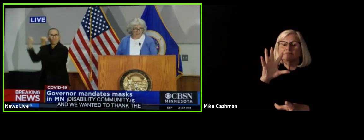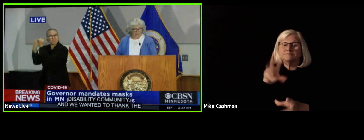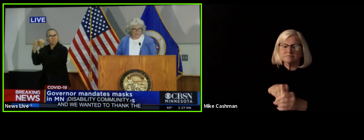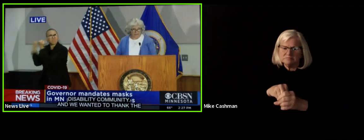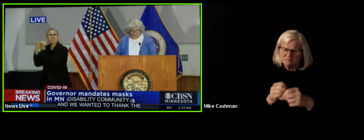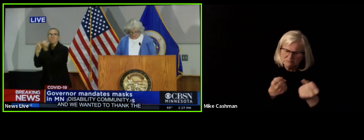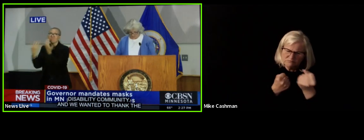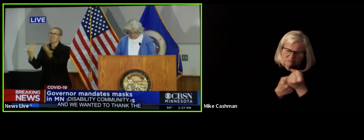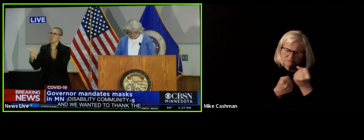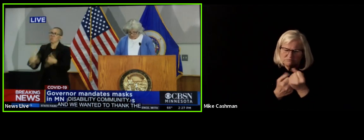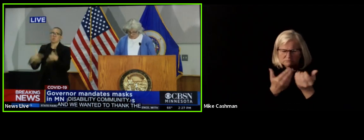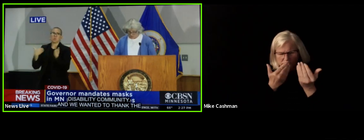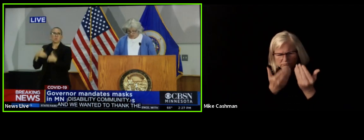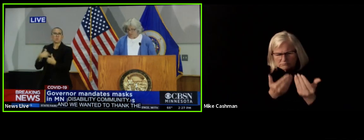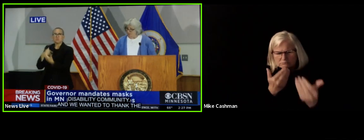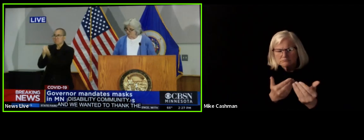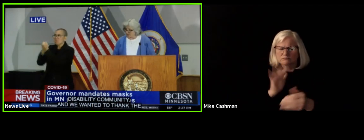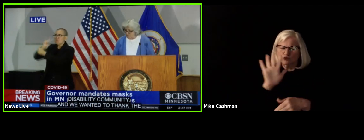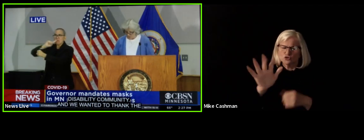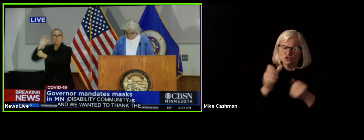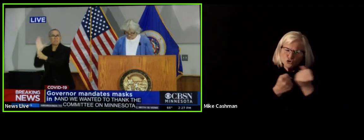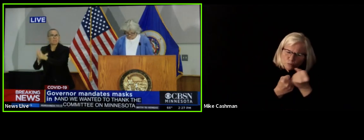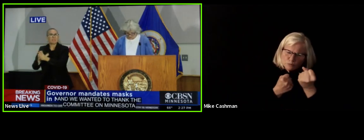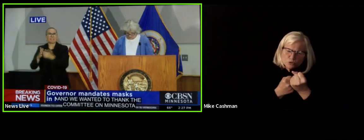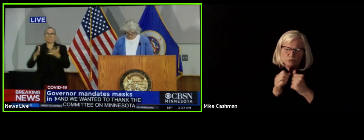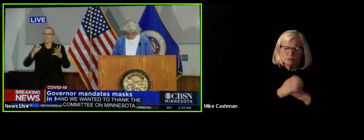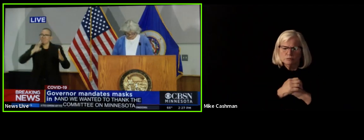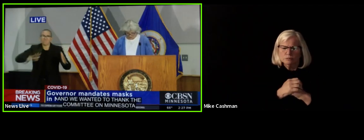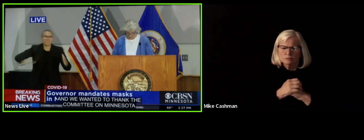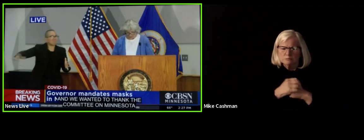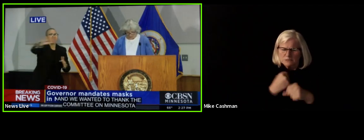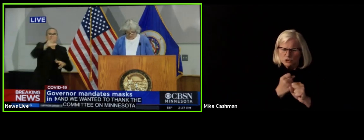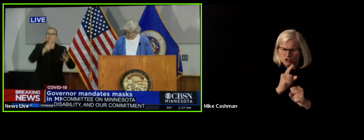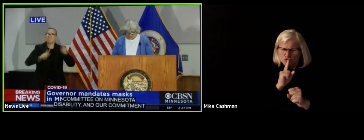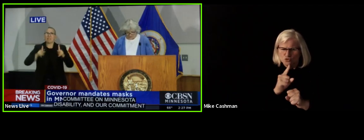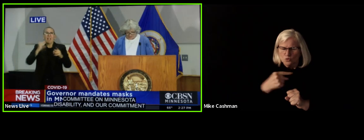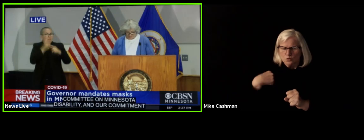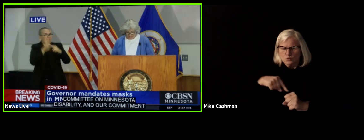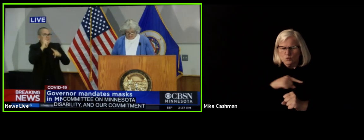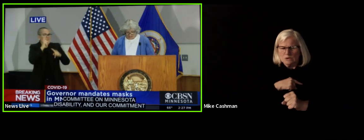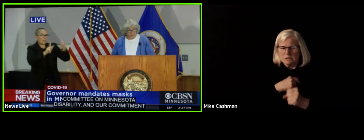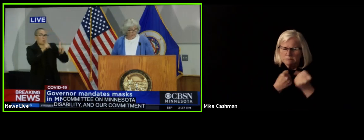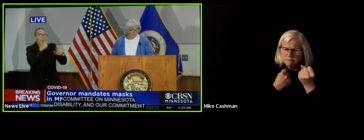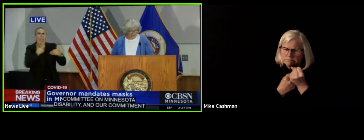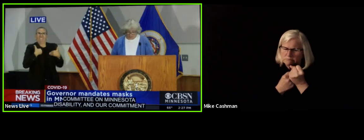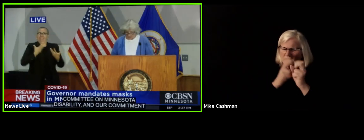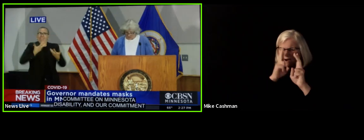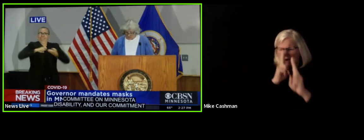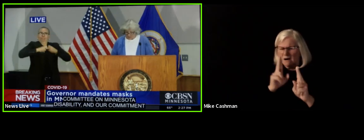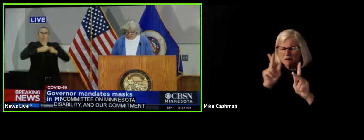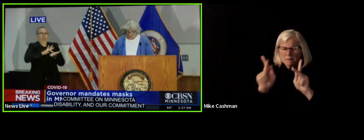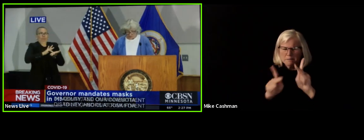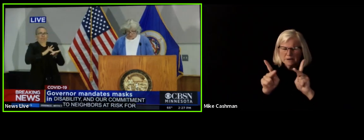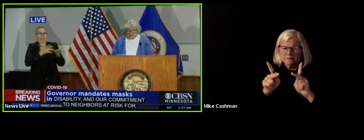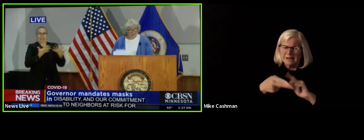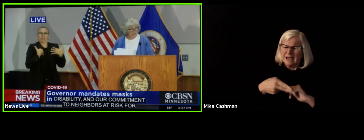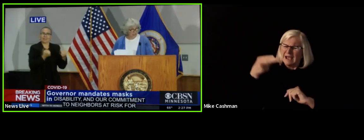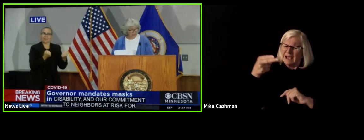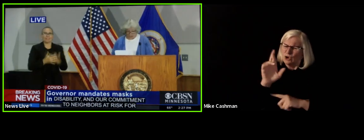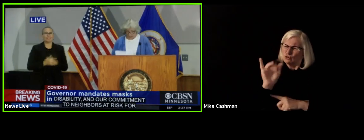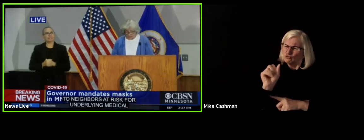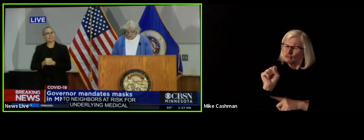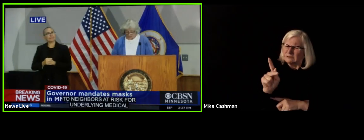our commitment to our neighbors who are at risk and who have underlying medical complications. And I do want to acknowledge that cloth